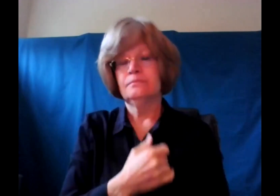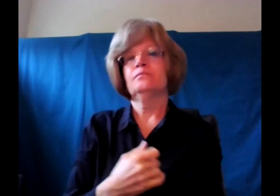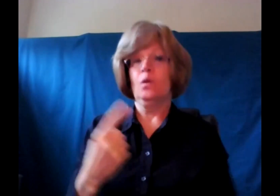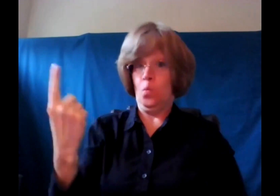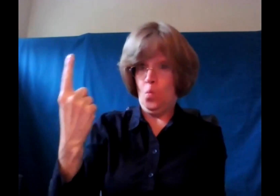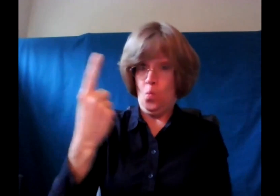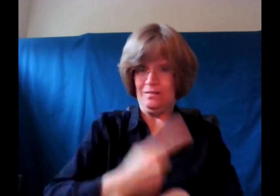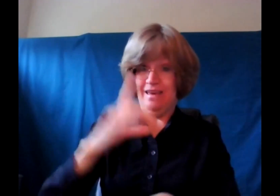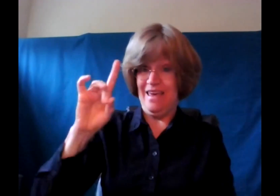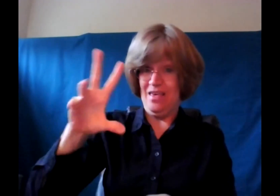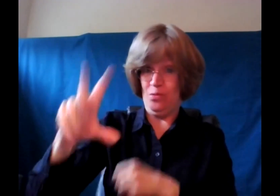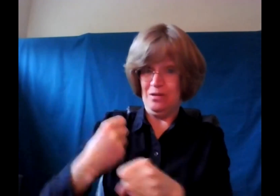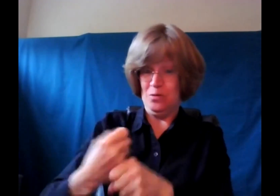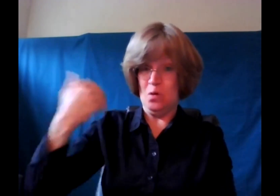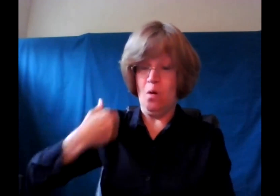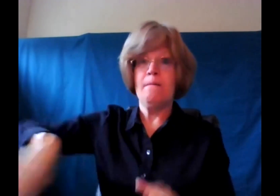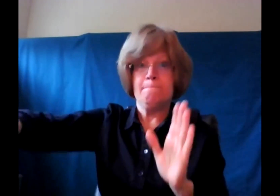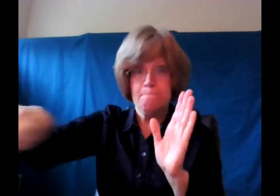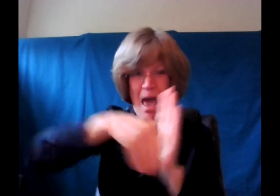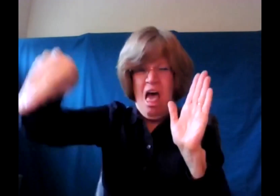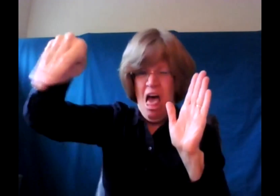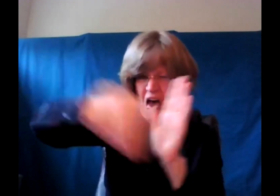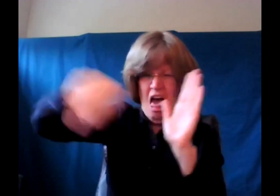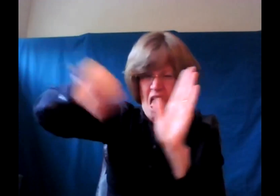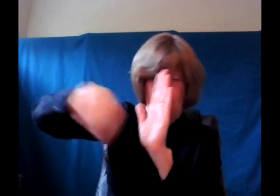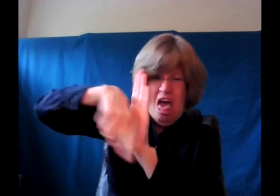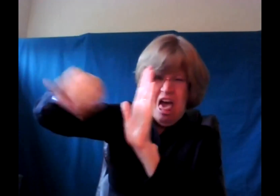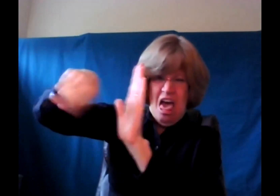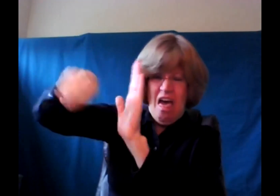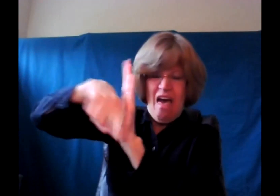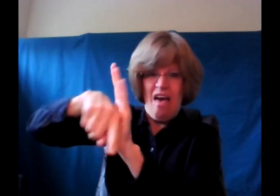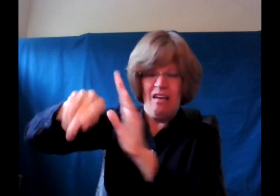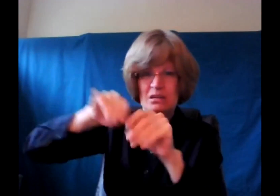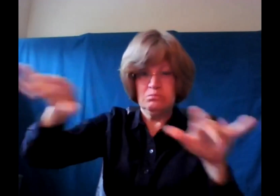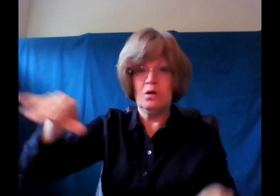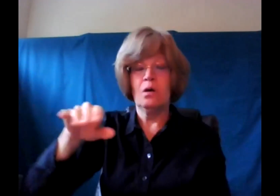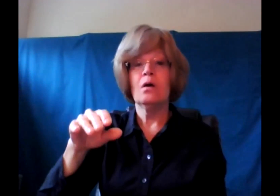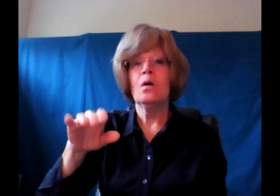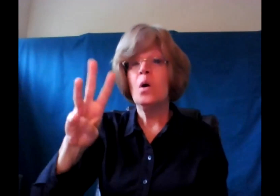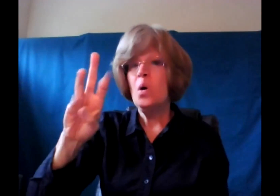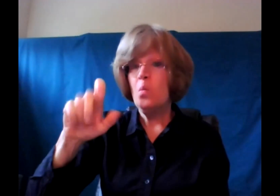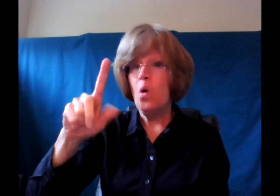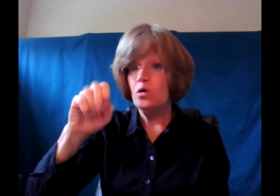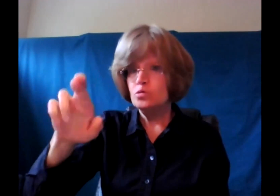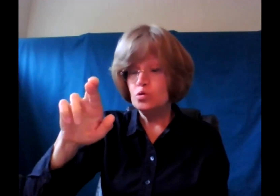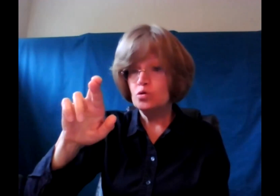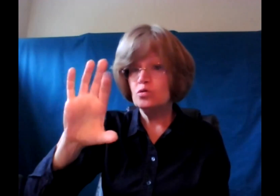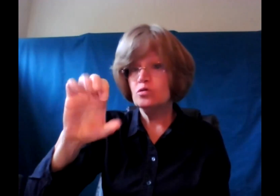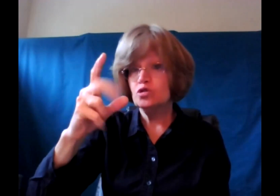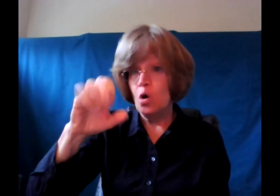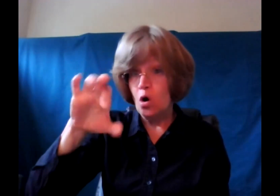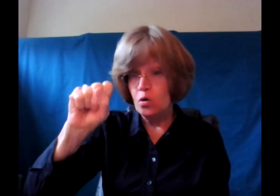83 years ago, the bell sounded. And Walter Charles